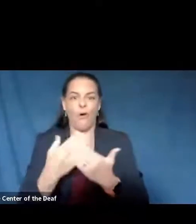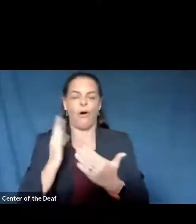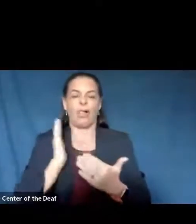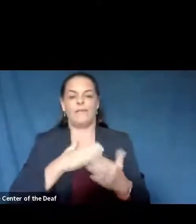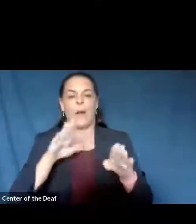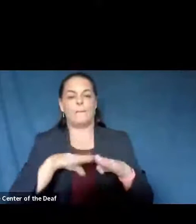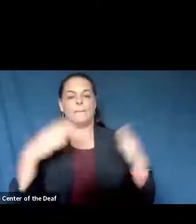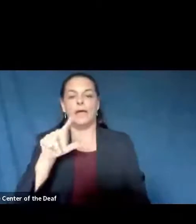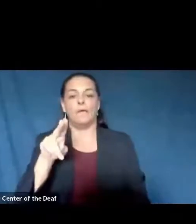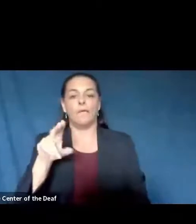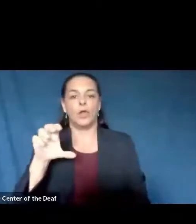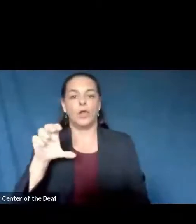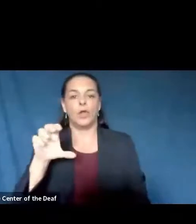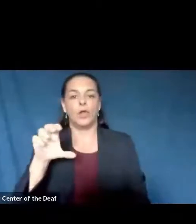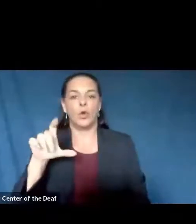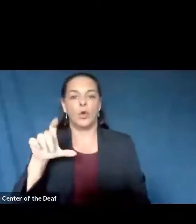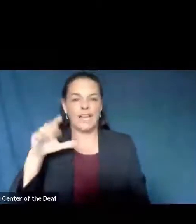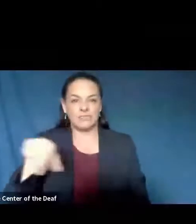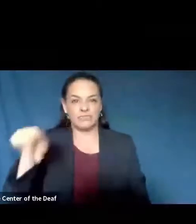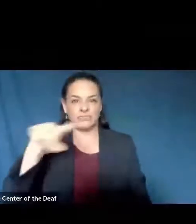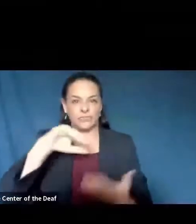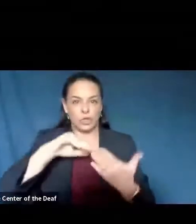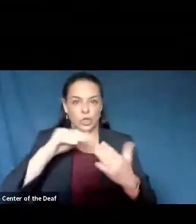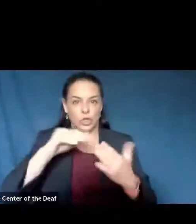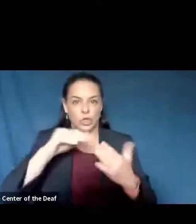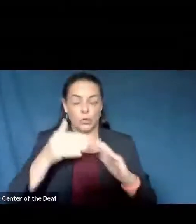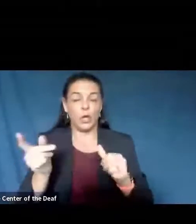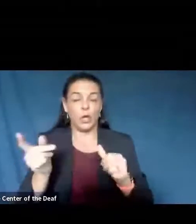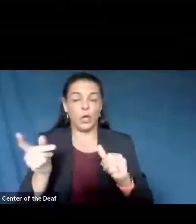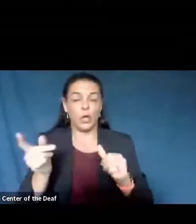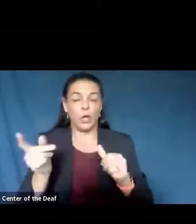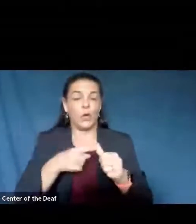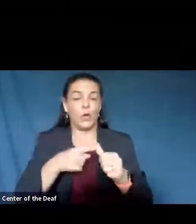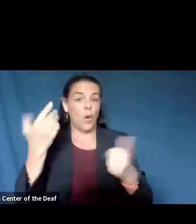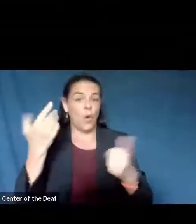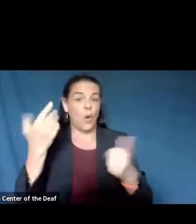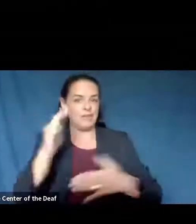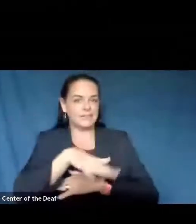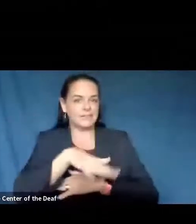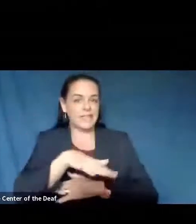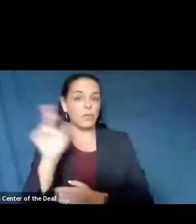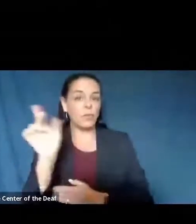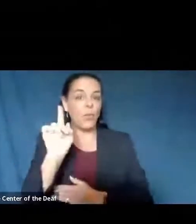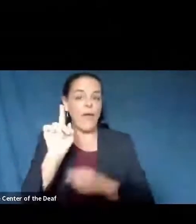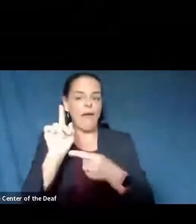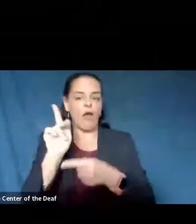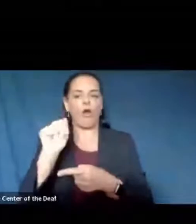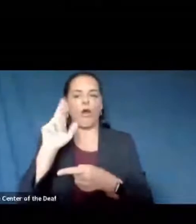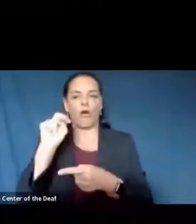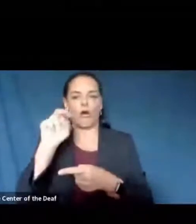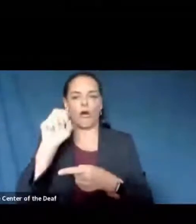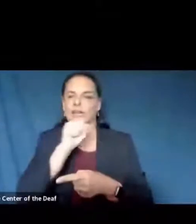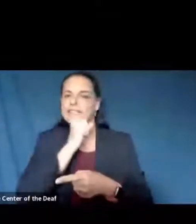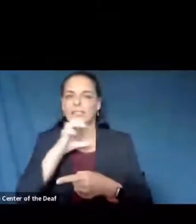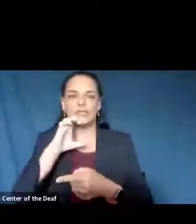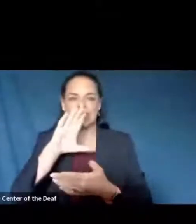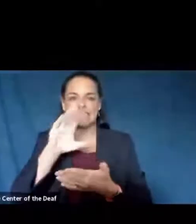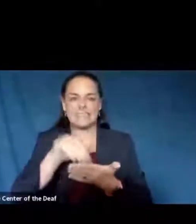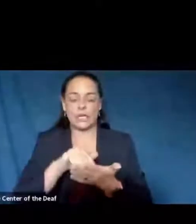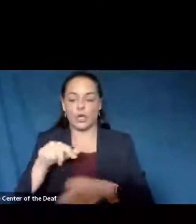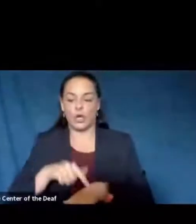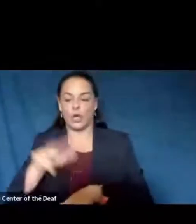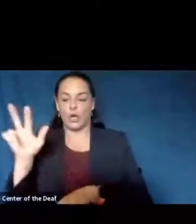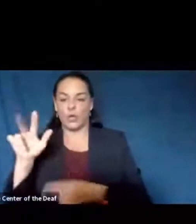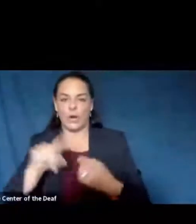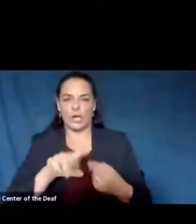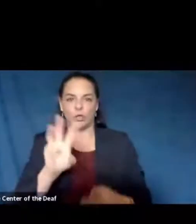community. Our first clinic is this afternoon at the Carnes Senior Center from 3 p.m. to 6 p.m. Anyone is